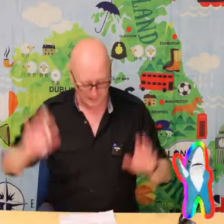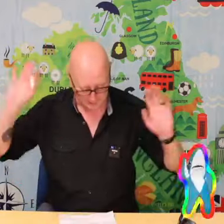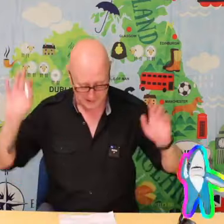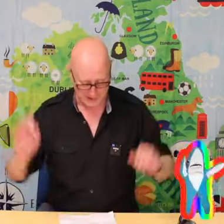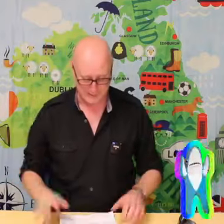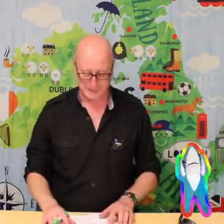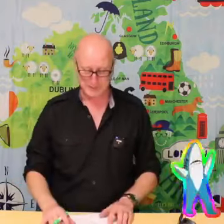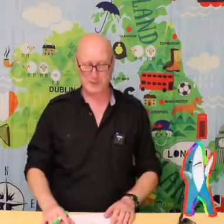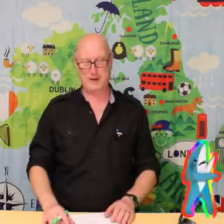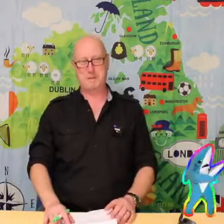eat that twice.